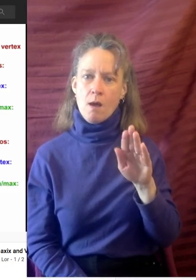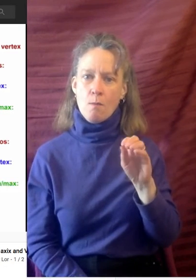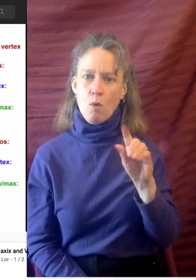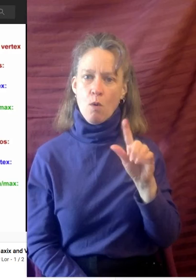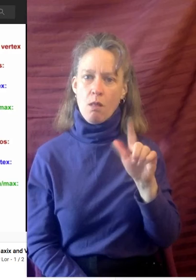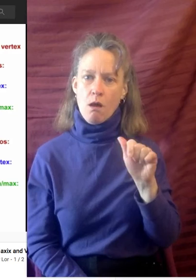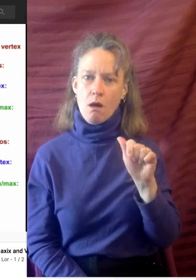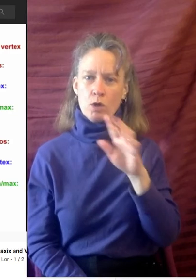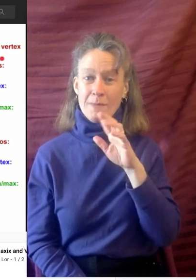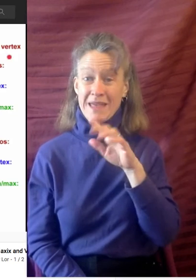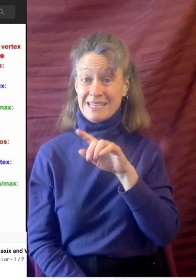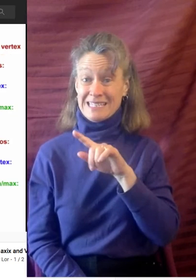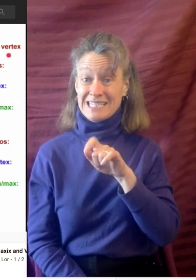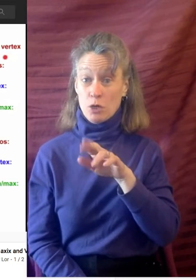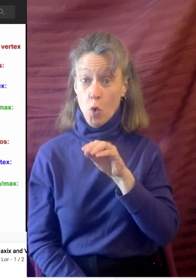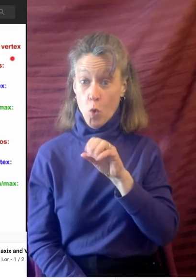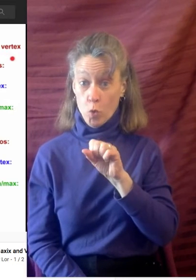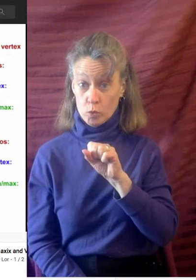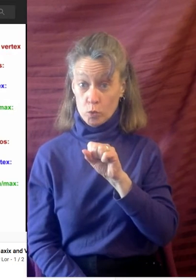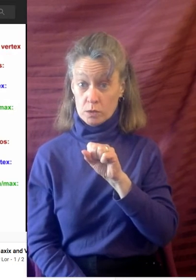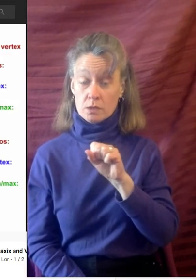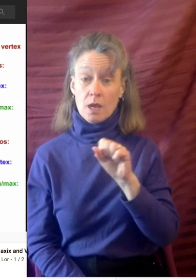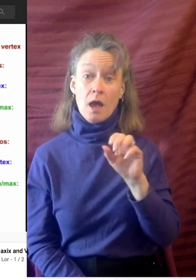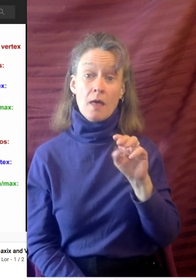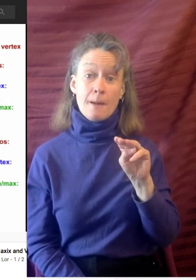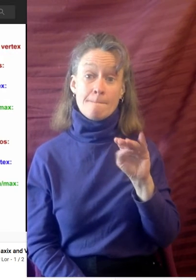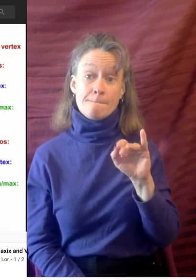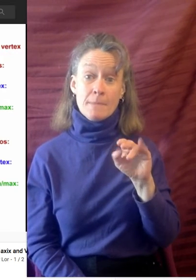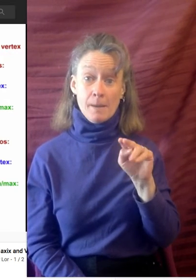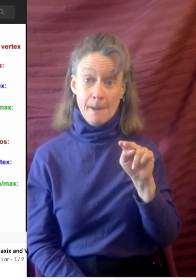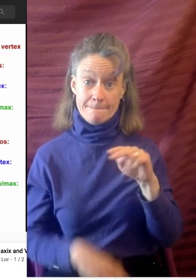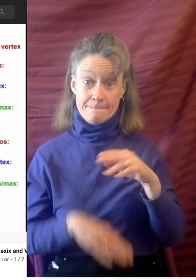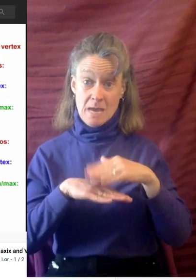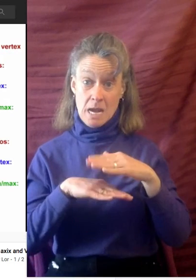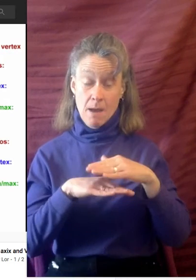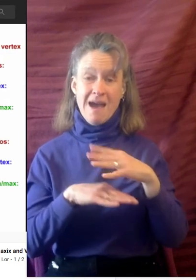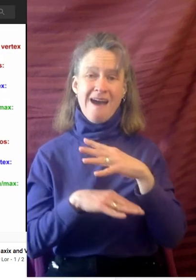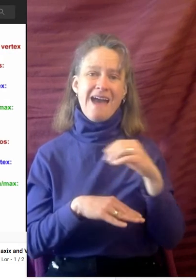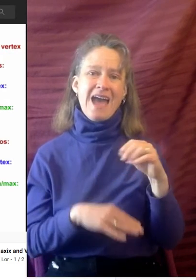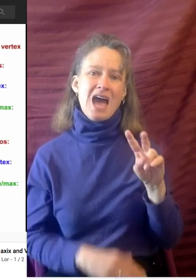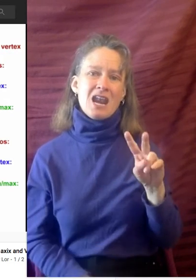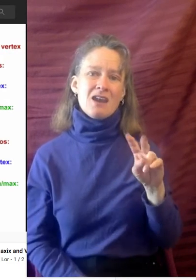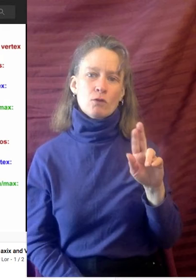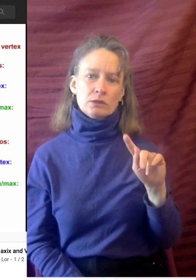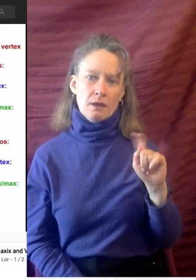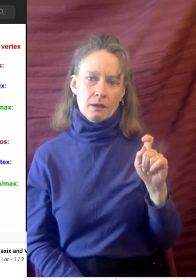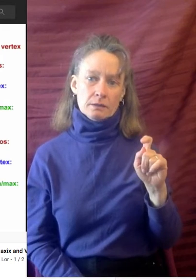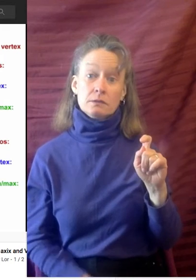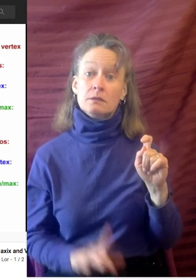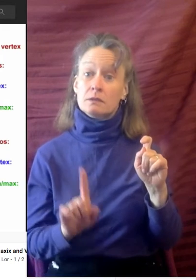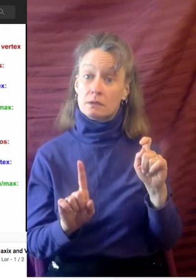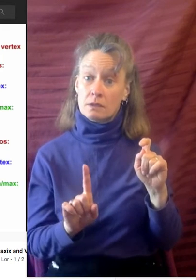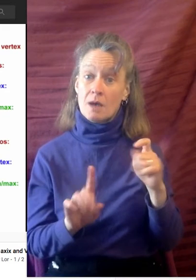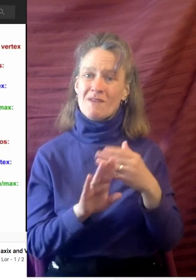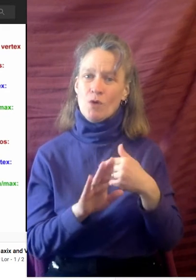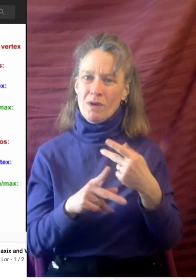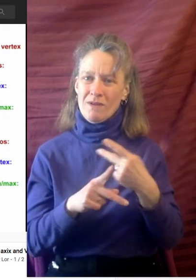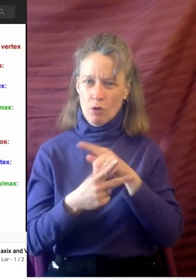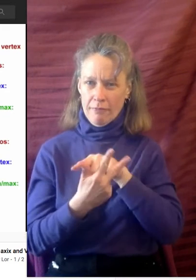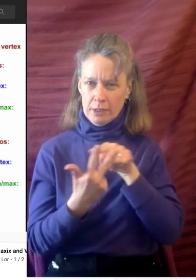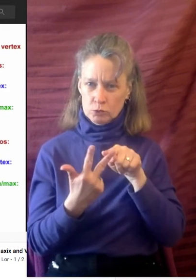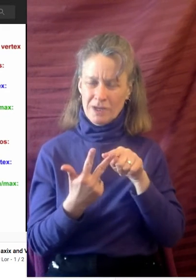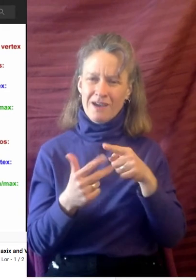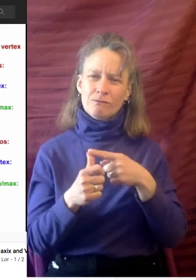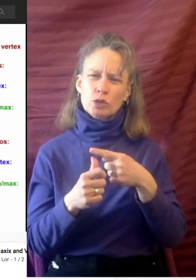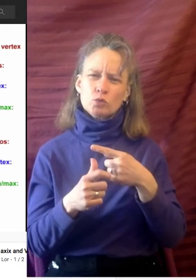minimum, and the vertex. So before we find these, let's remind ourselves of what the general